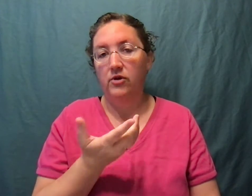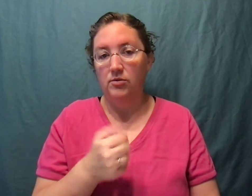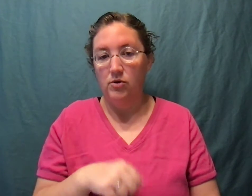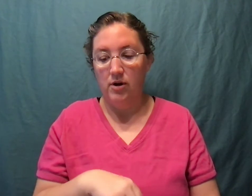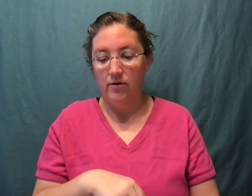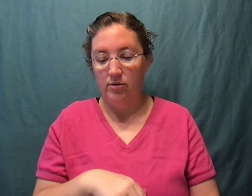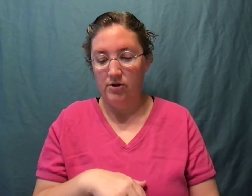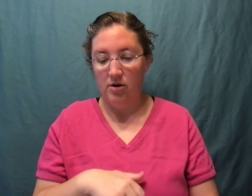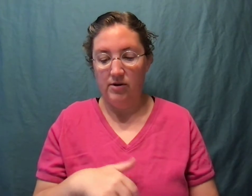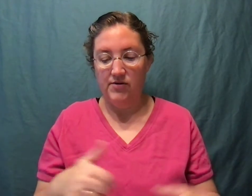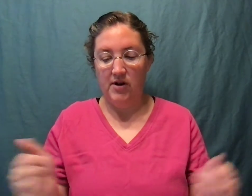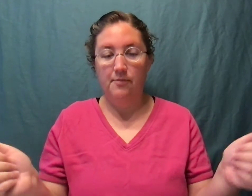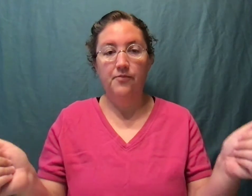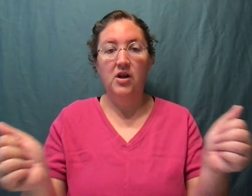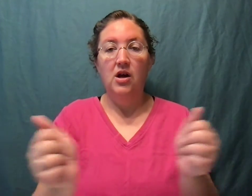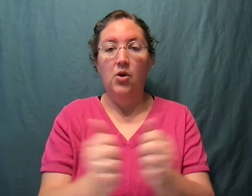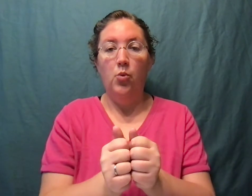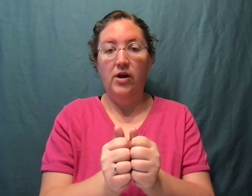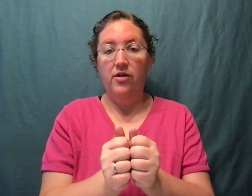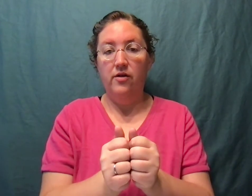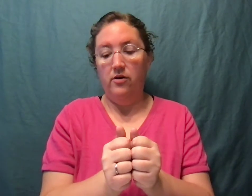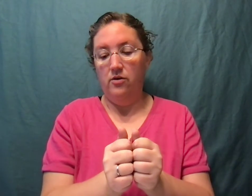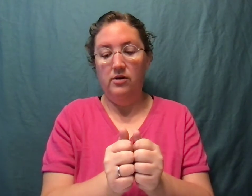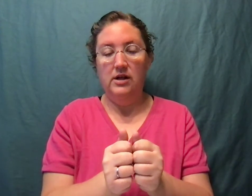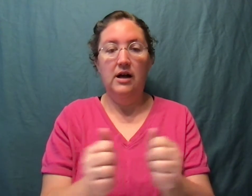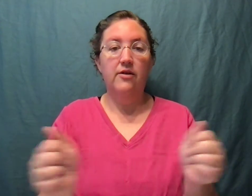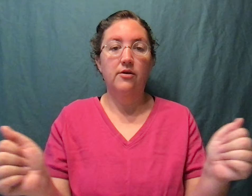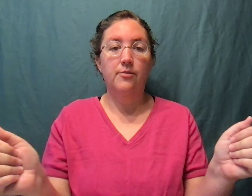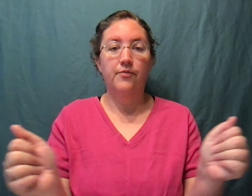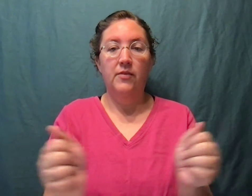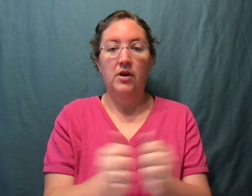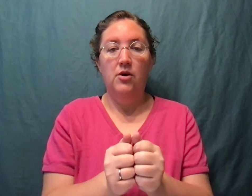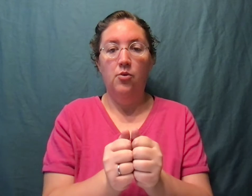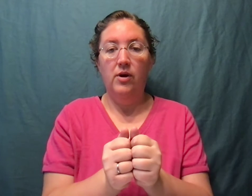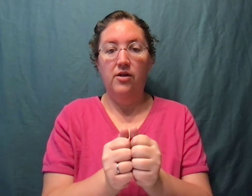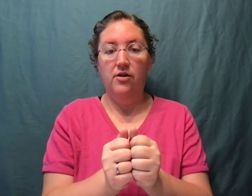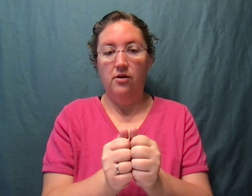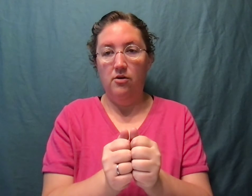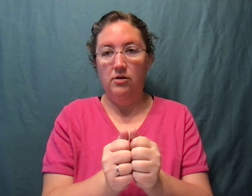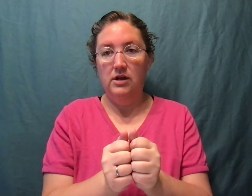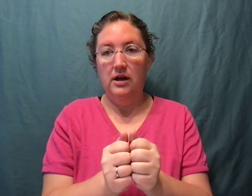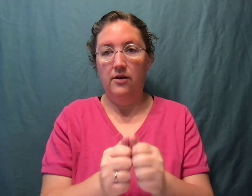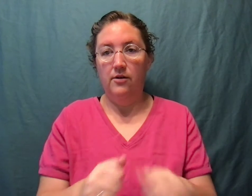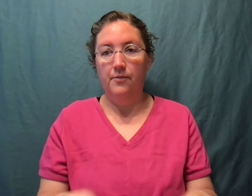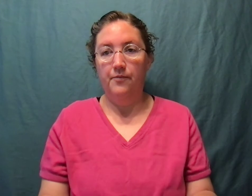most comfortable to start with is fine. With or together. With or together.